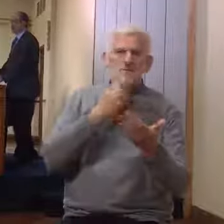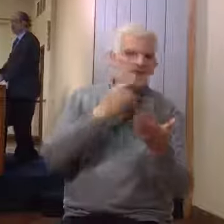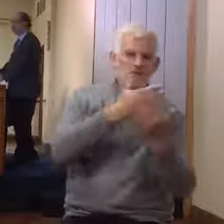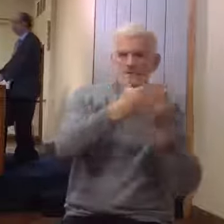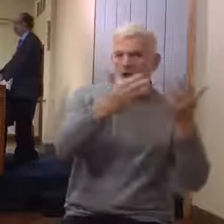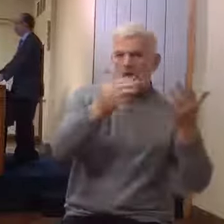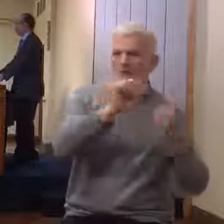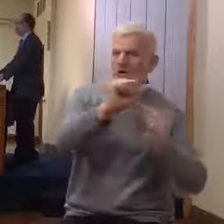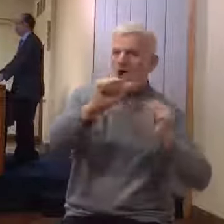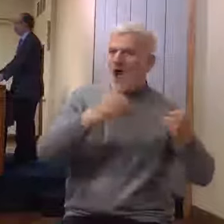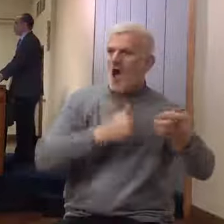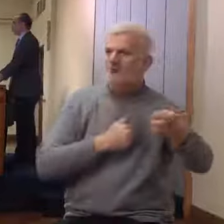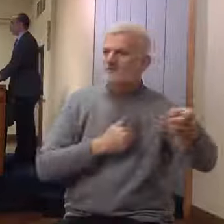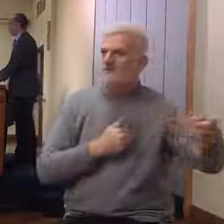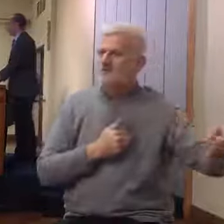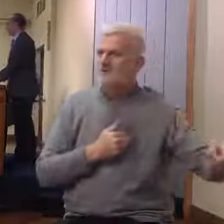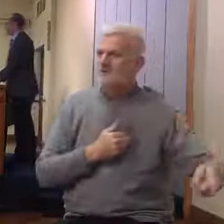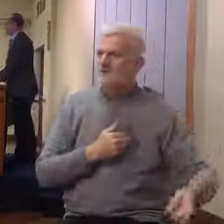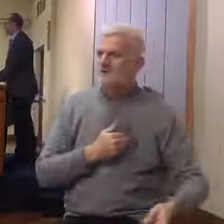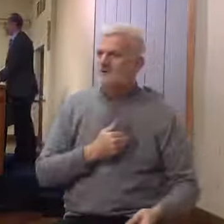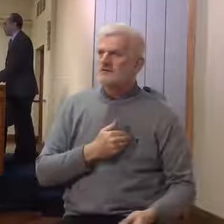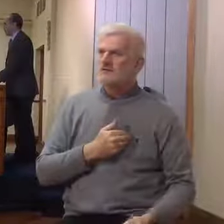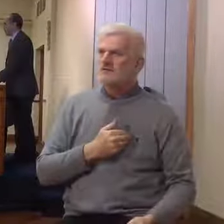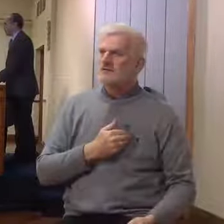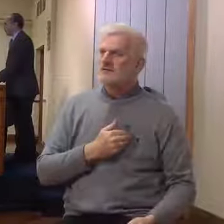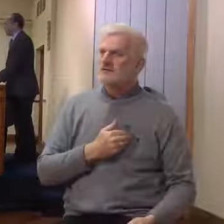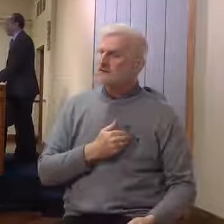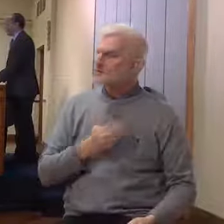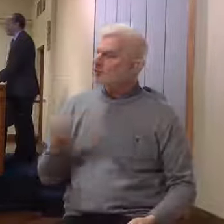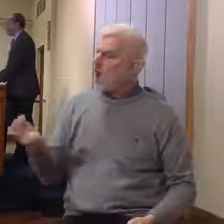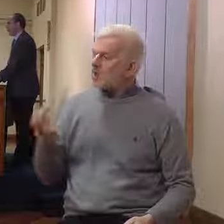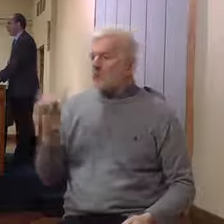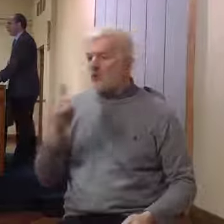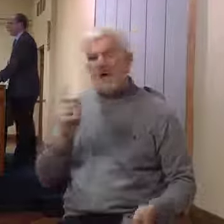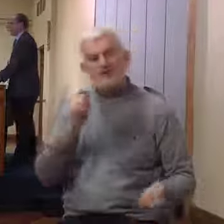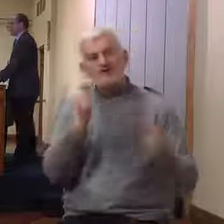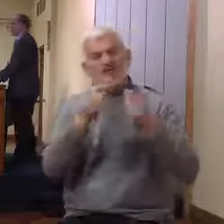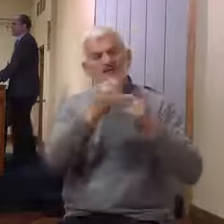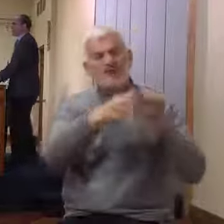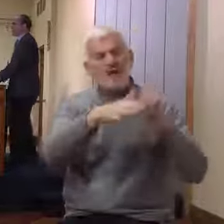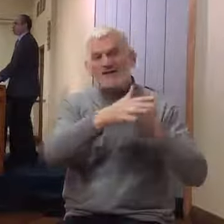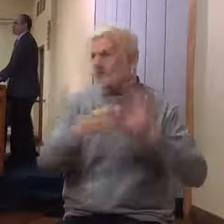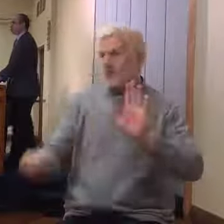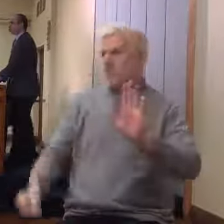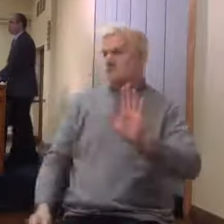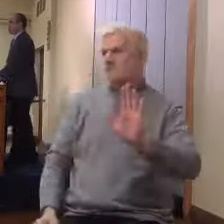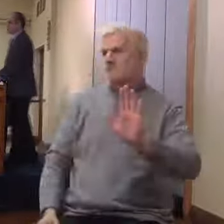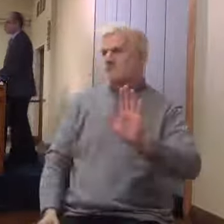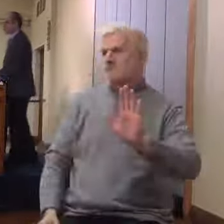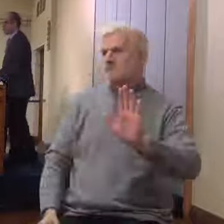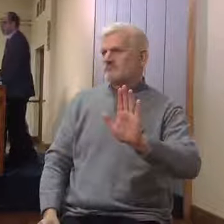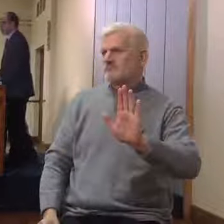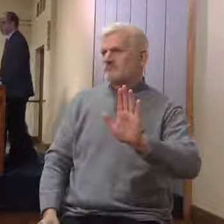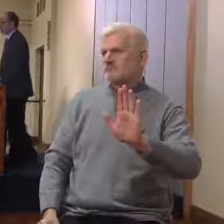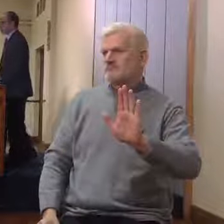and not to reform the society. Why? Because